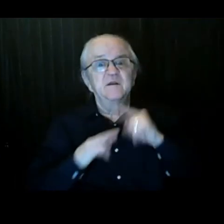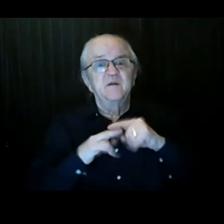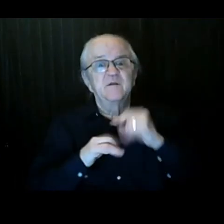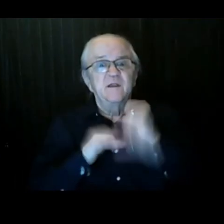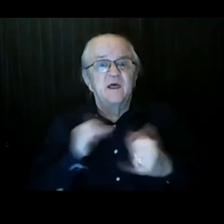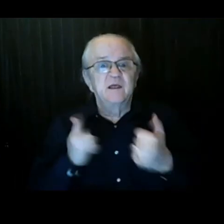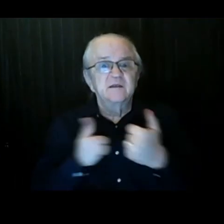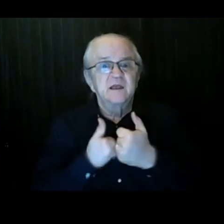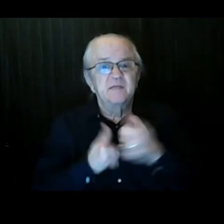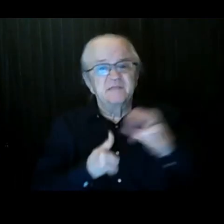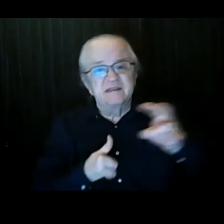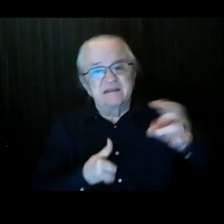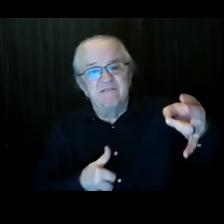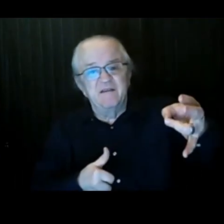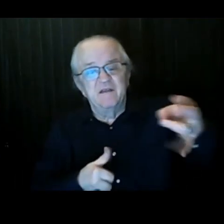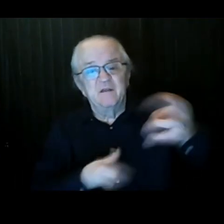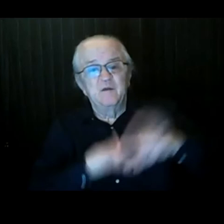Series.